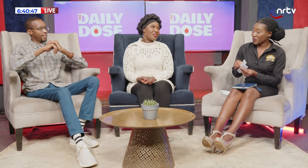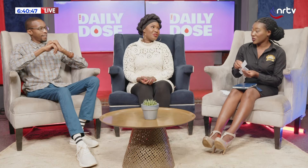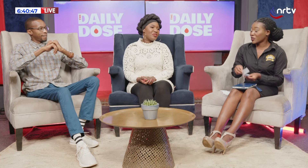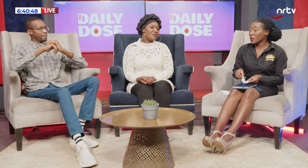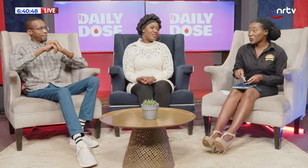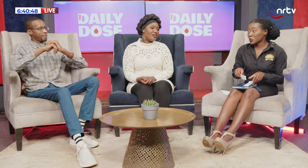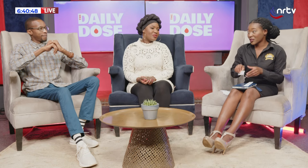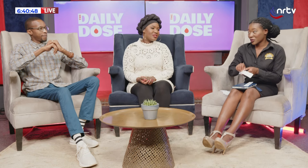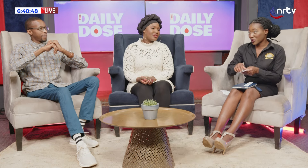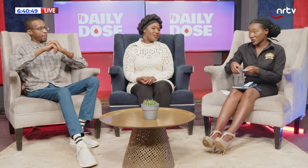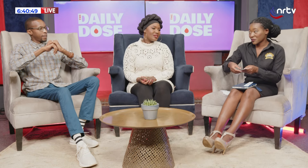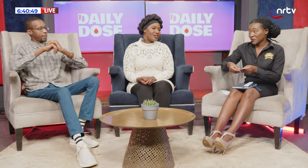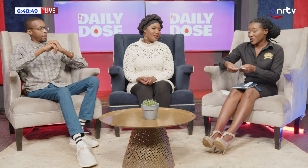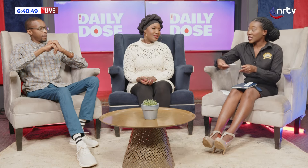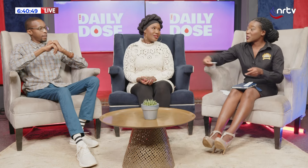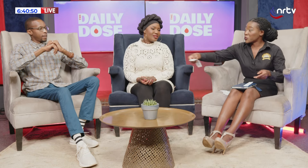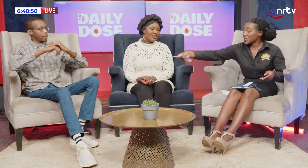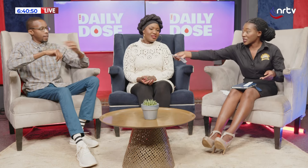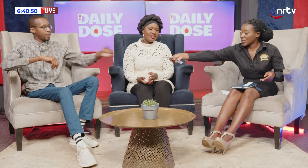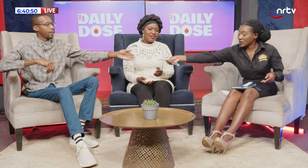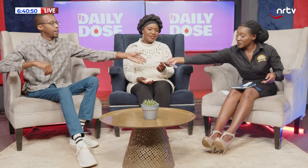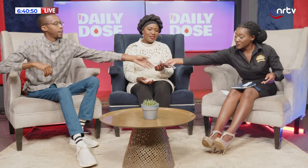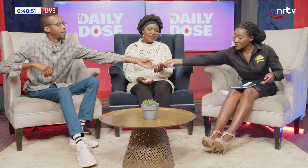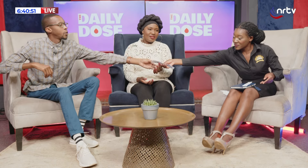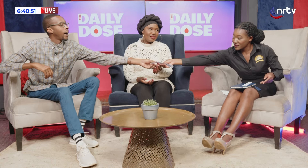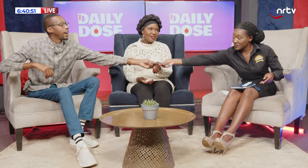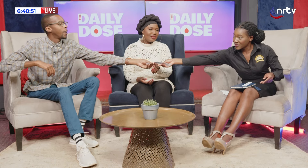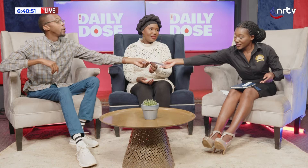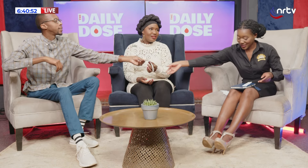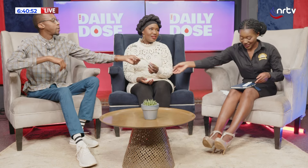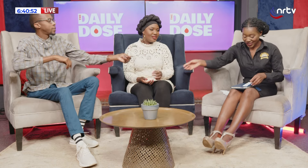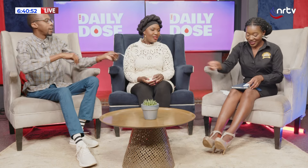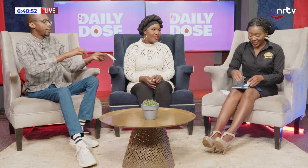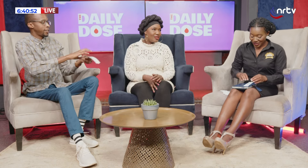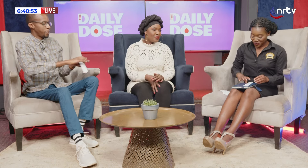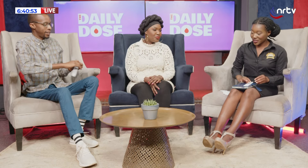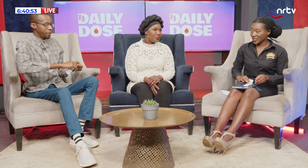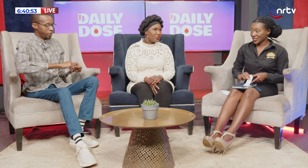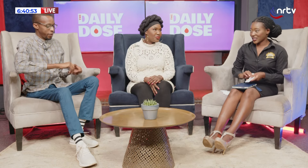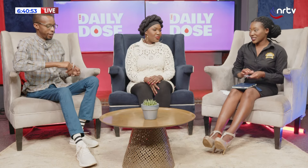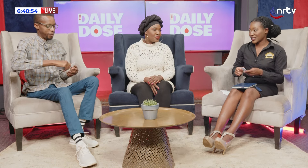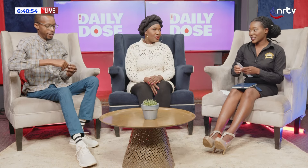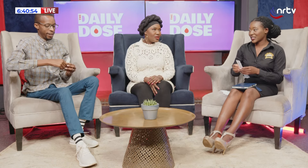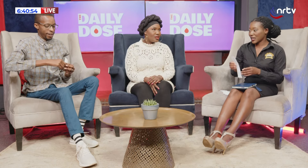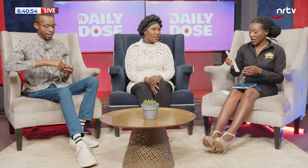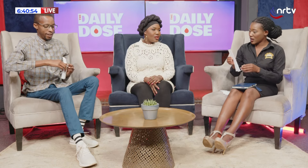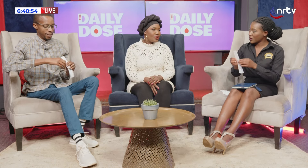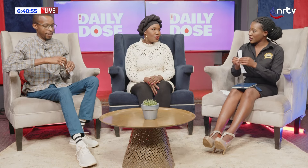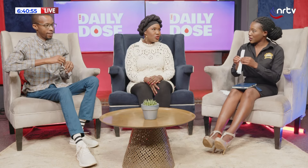You're the one who's doing these ones. Yeah. Lip reading. So I oh yes, because yeah, Lisa, you went here when we were doing lip reading. Oh, yeah. We're doing